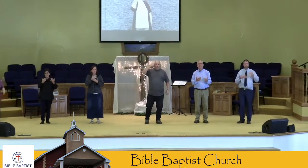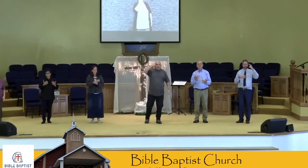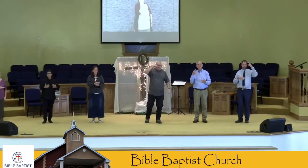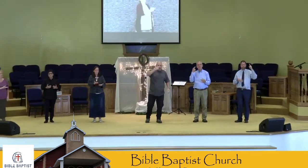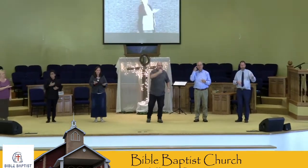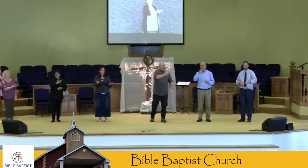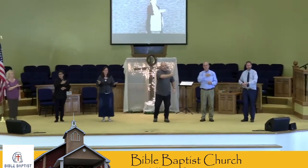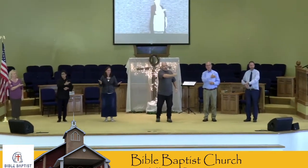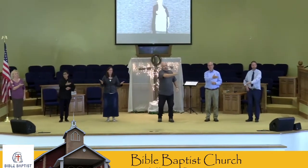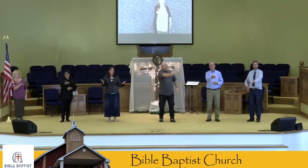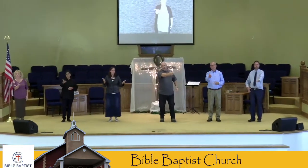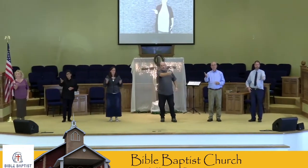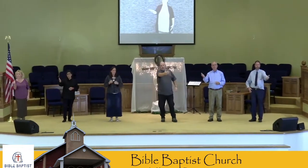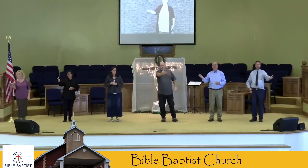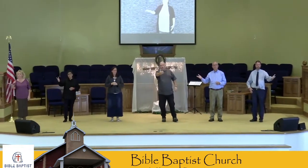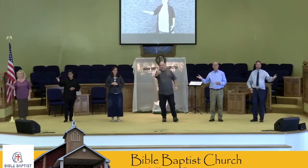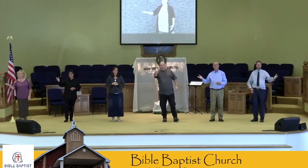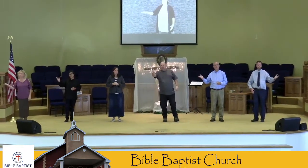for you.